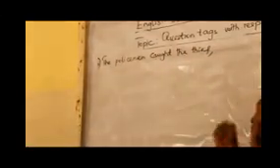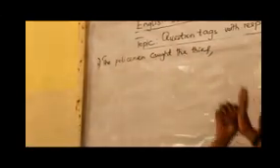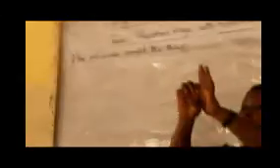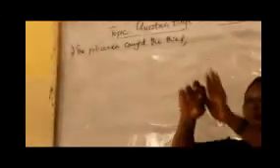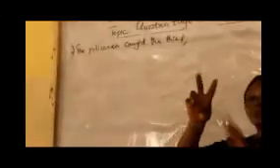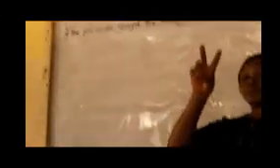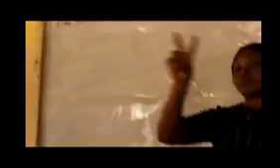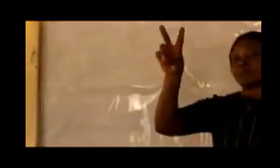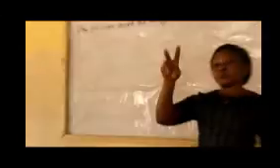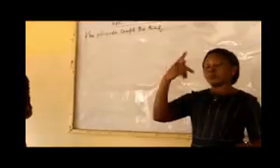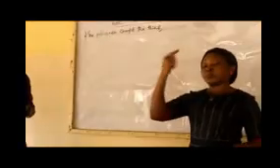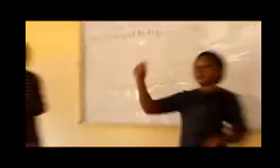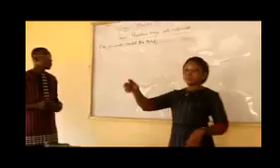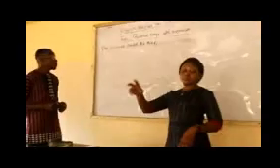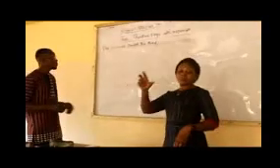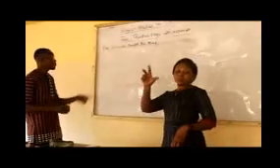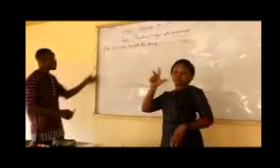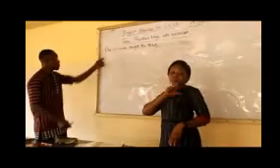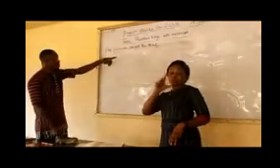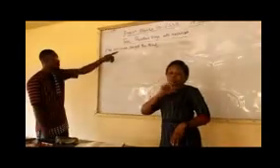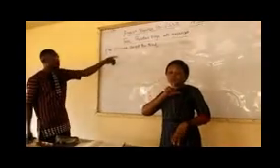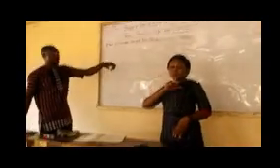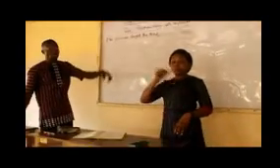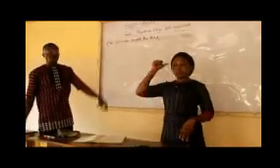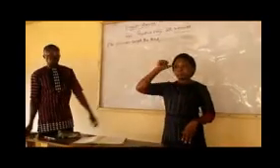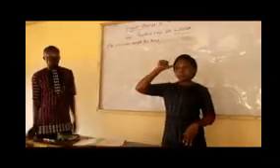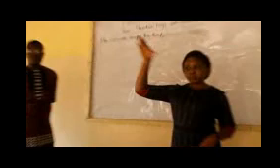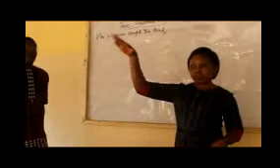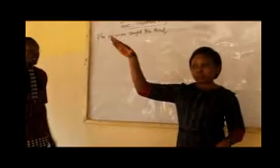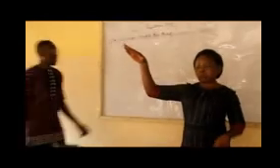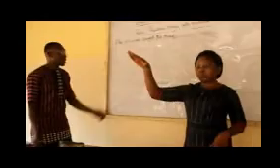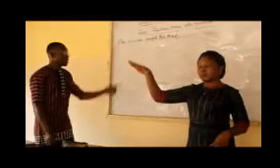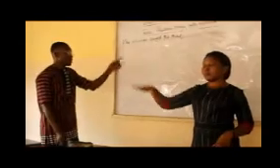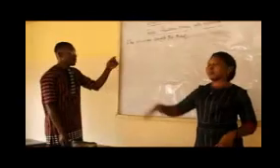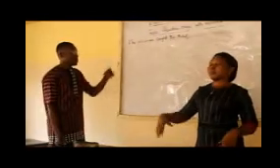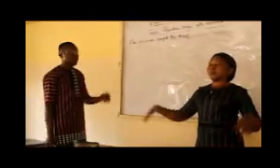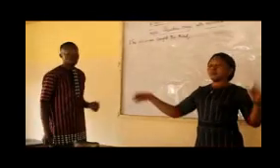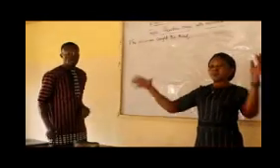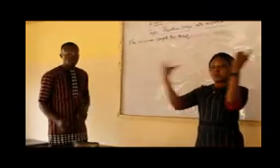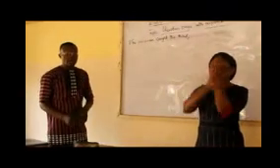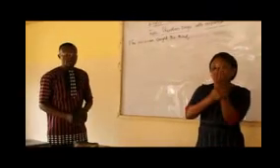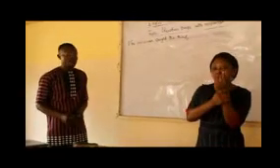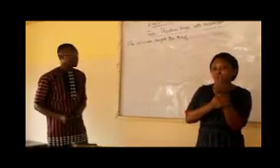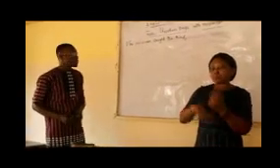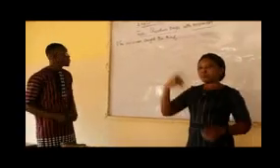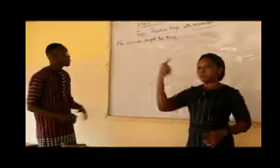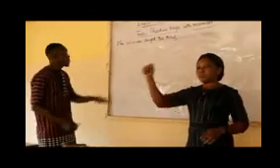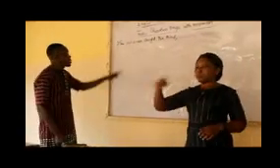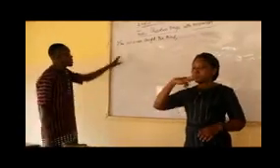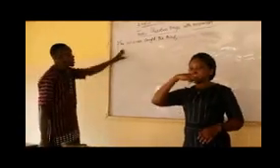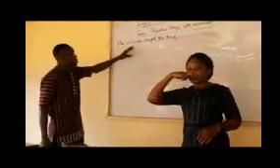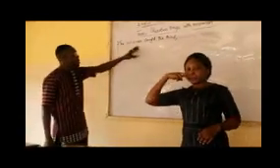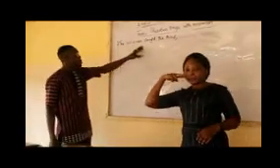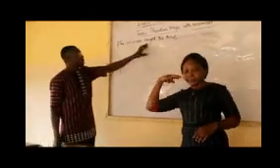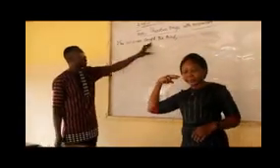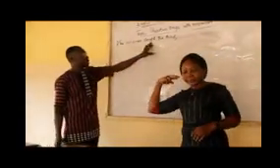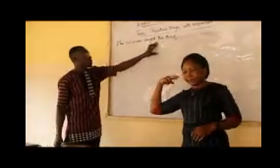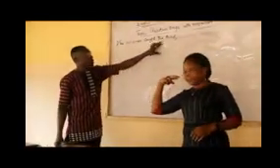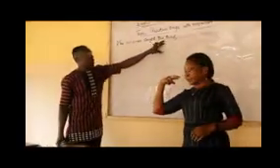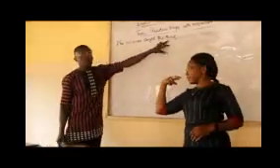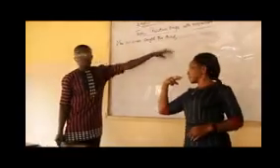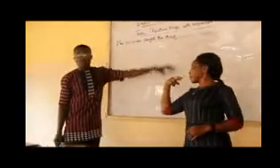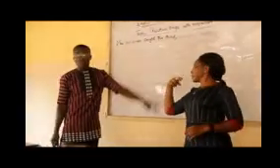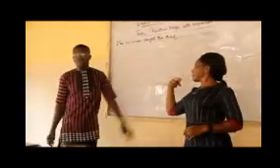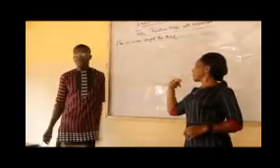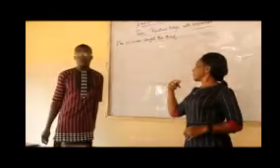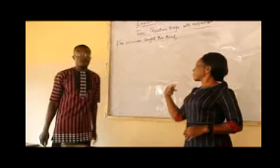I hope by this time you will be able to form the appropriate tag to this kind of statement. The policeman